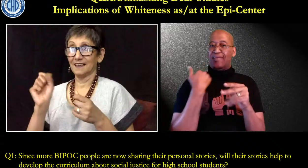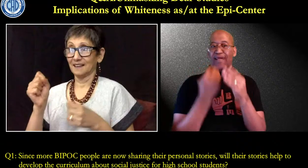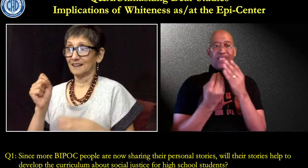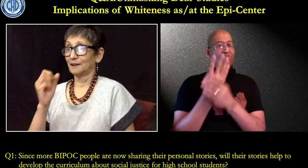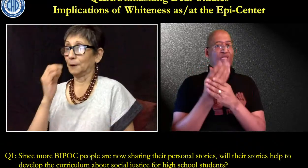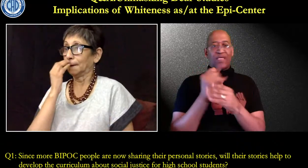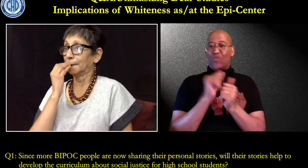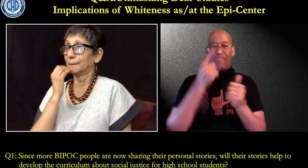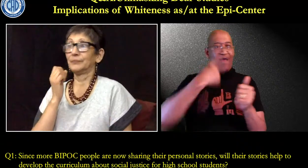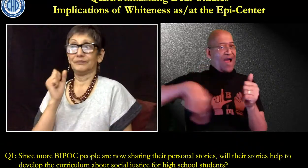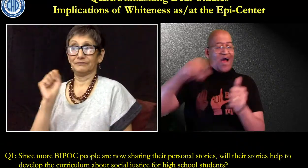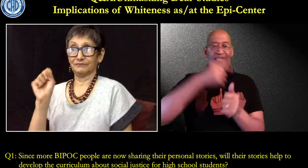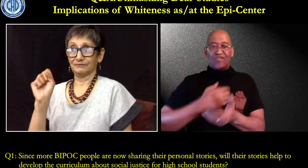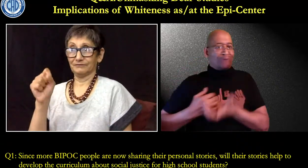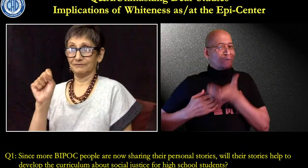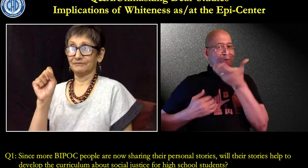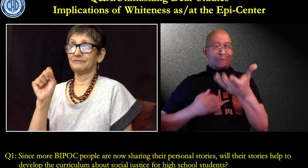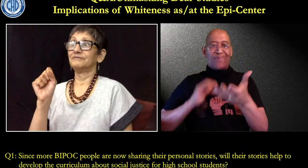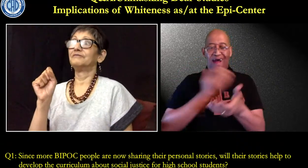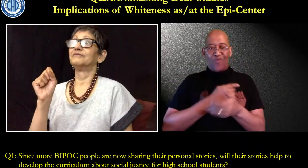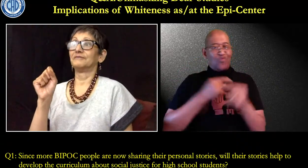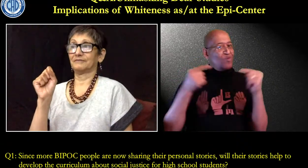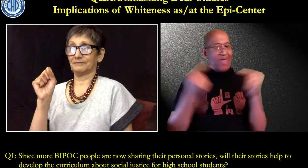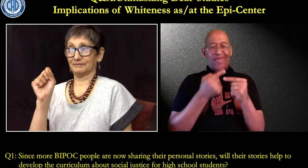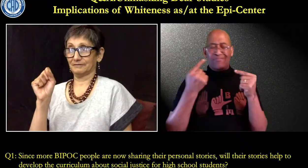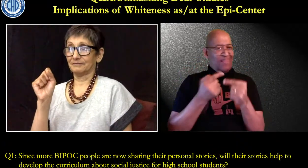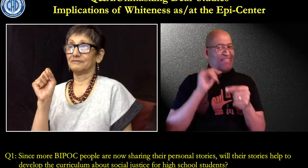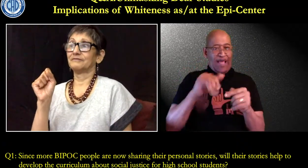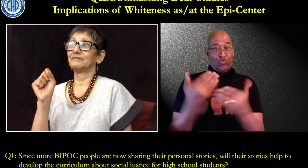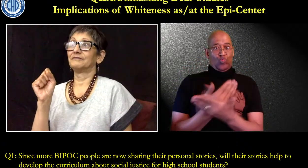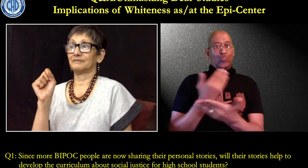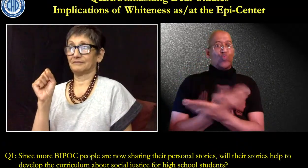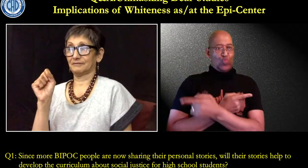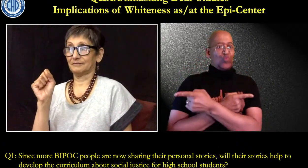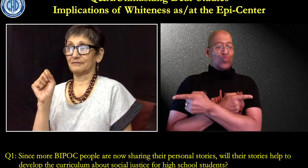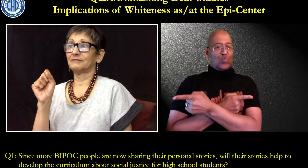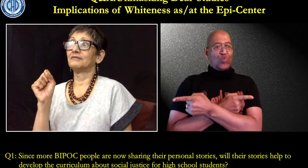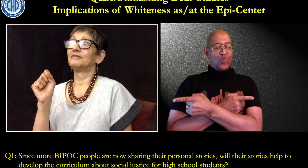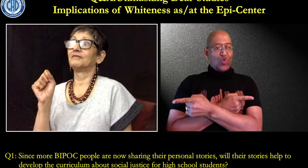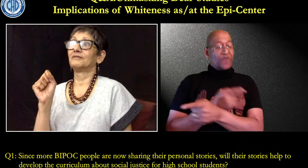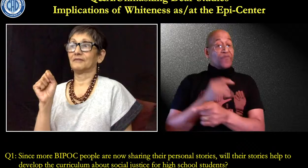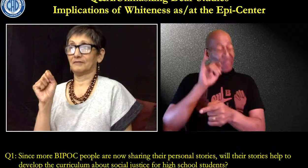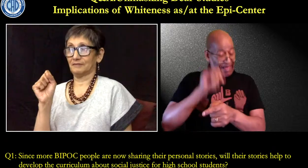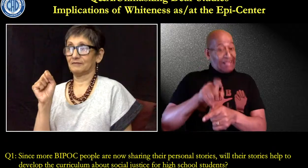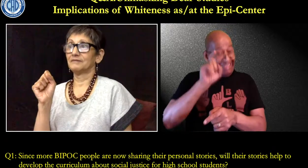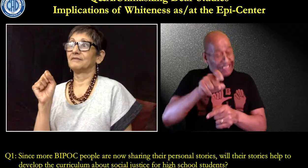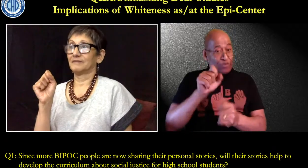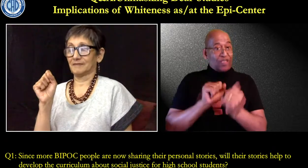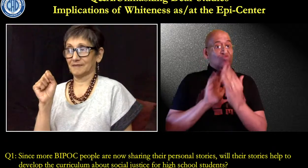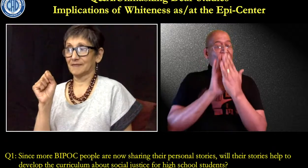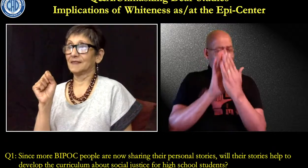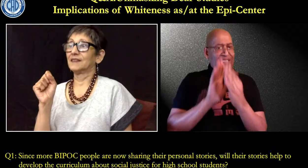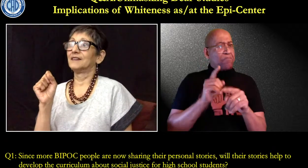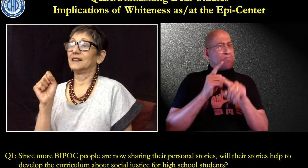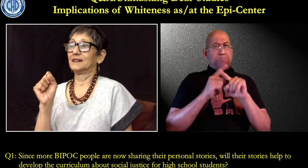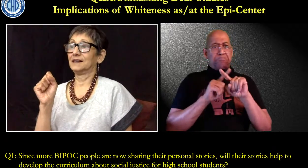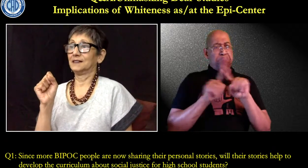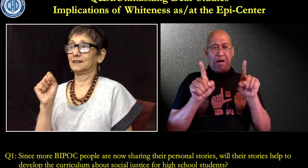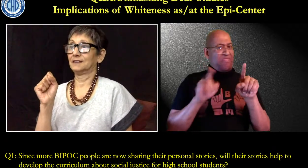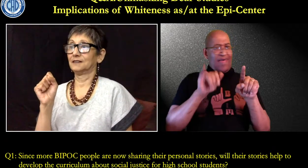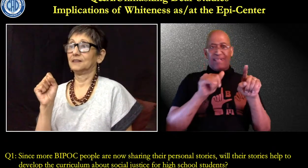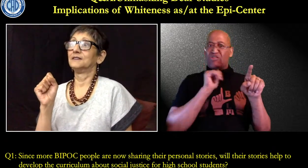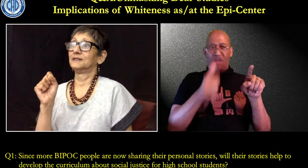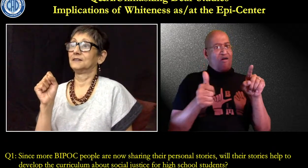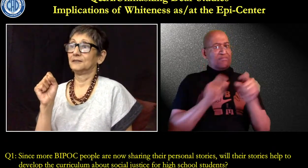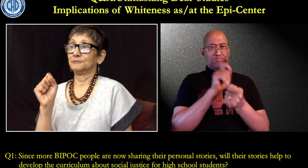Yes. Go ahead and start with the 1800s. Find out about those stories, the pain